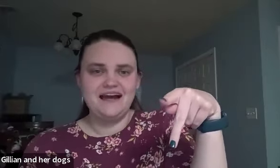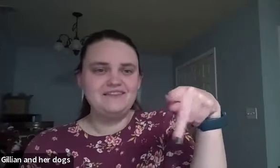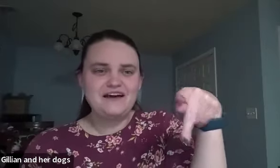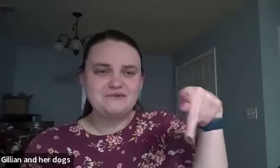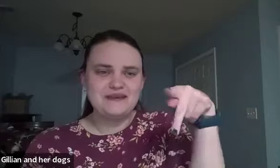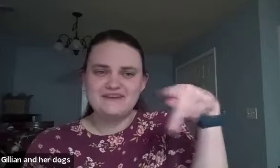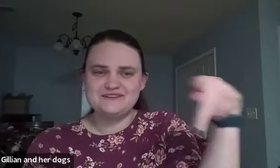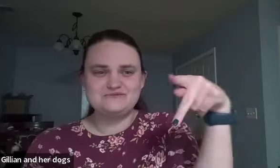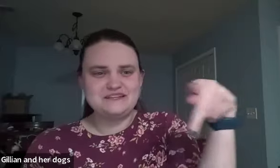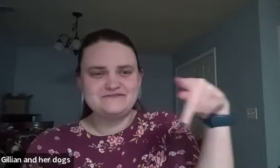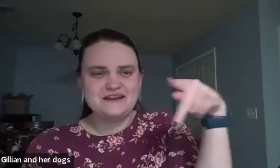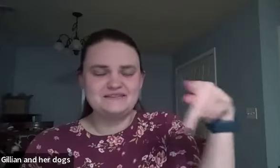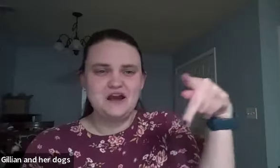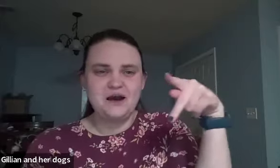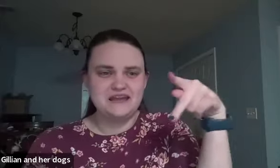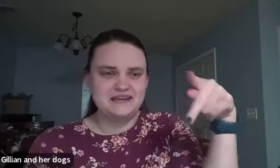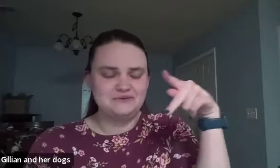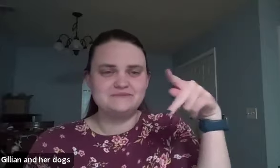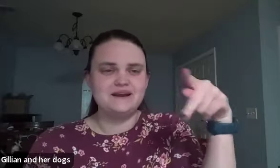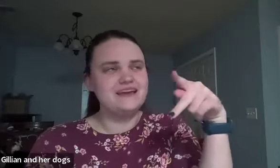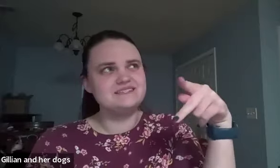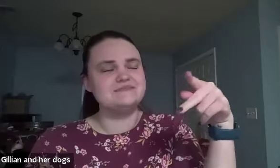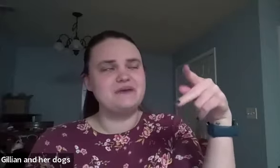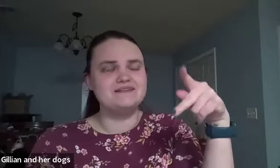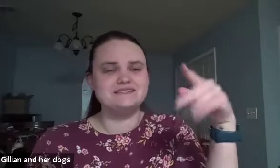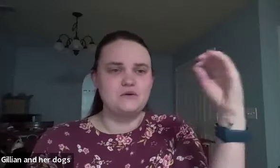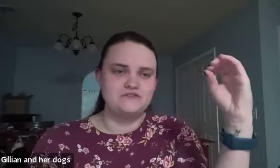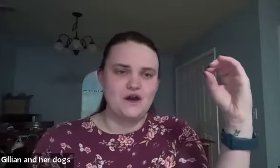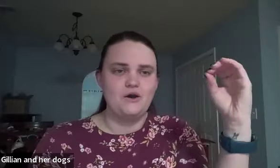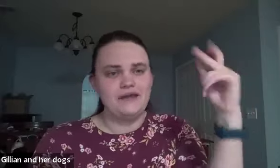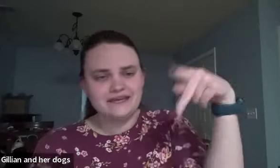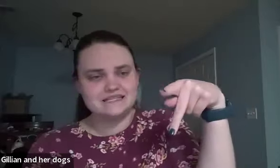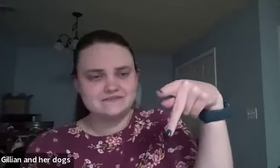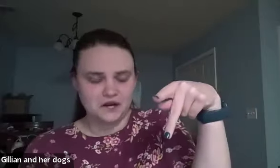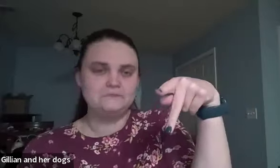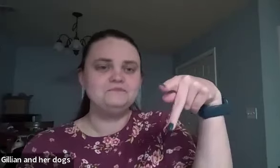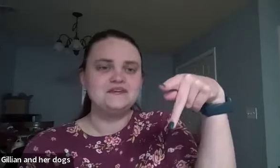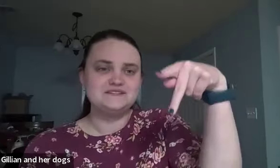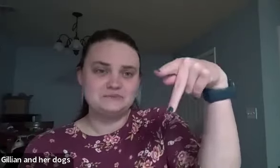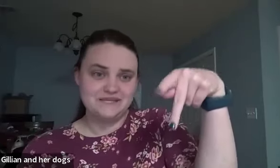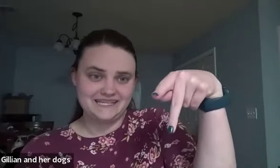Yeah, I love when we have these really fun, like complicated ones, but I guess since it balances out with the O, I guess it's fair. So